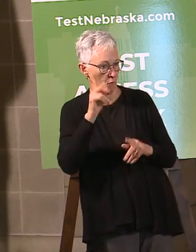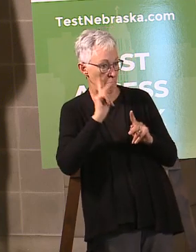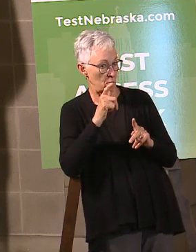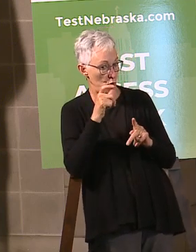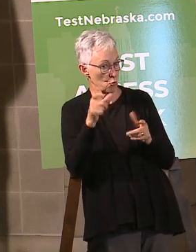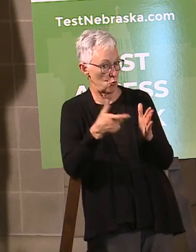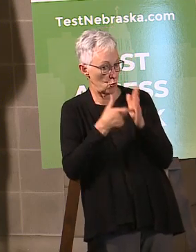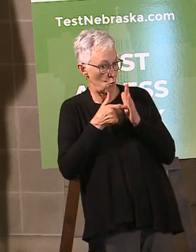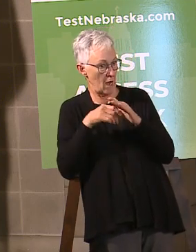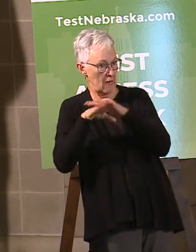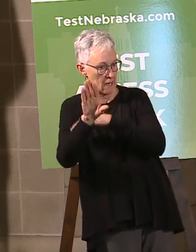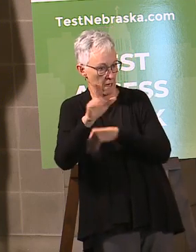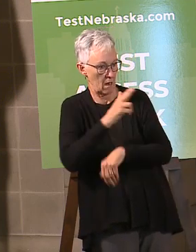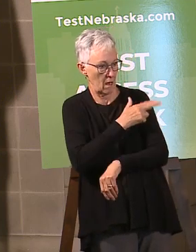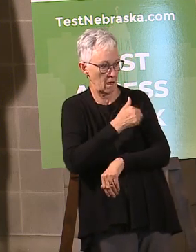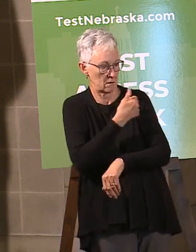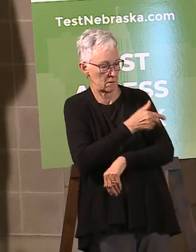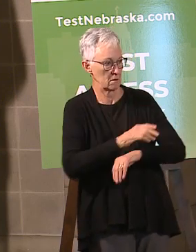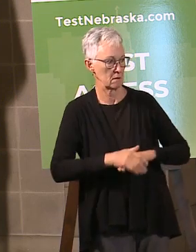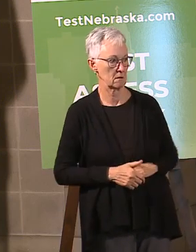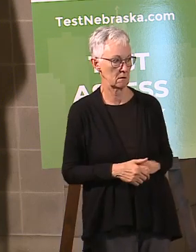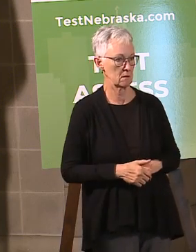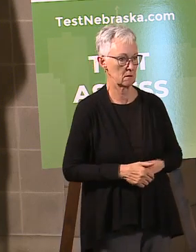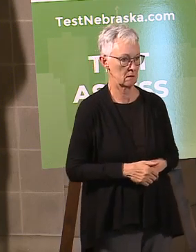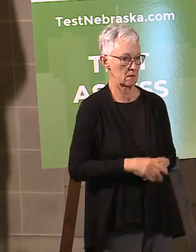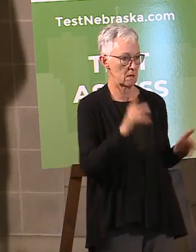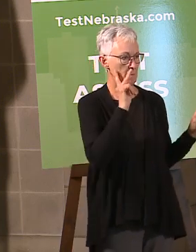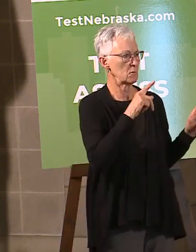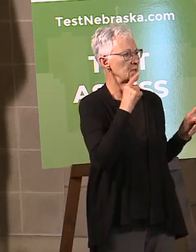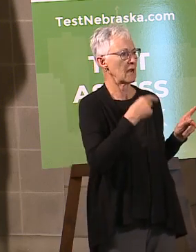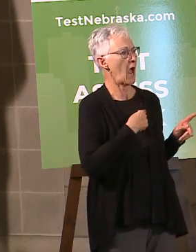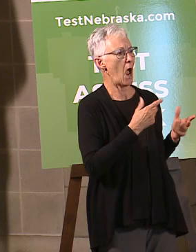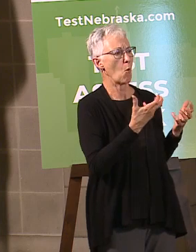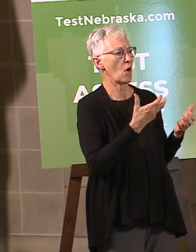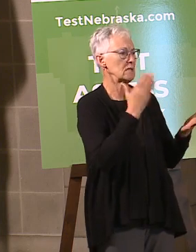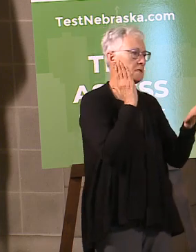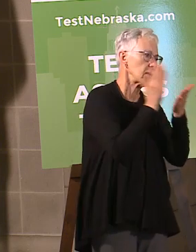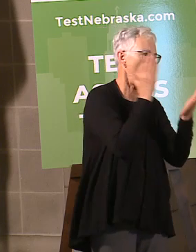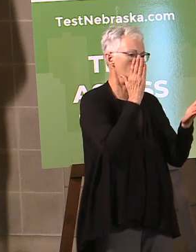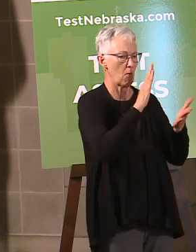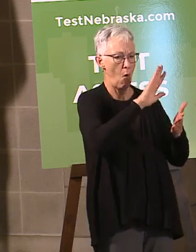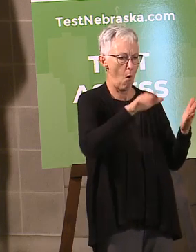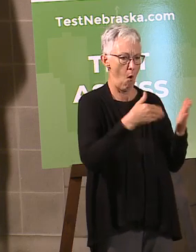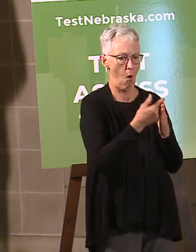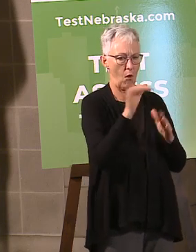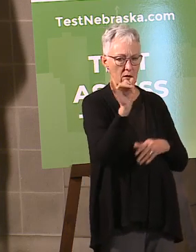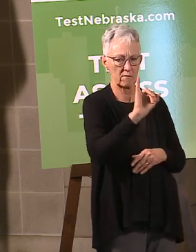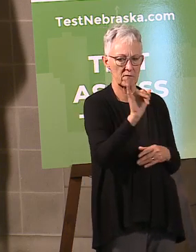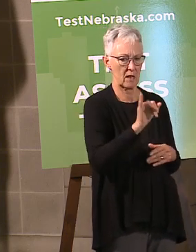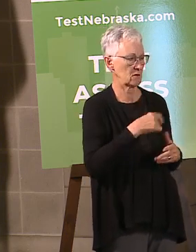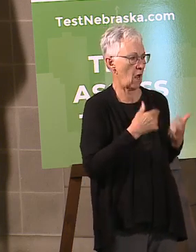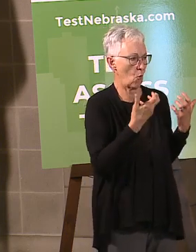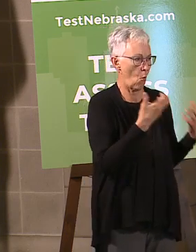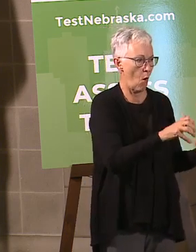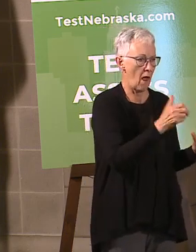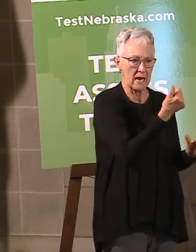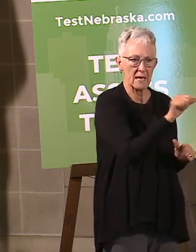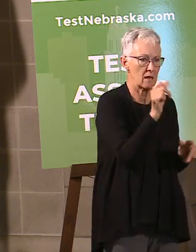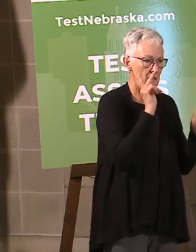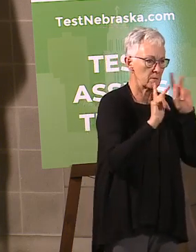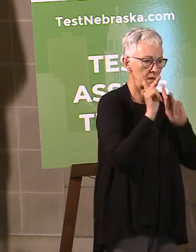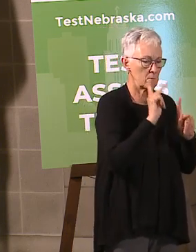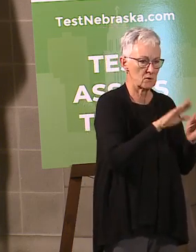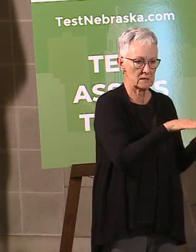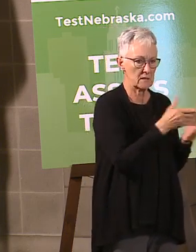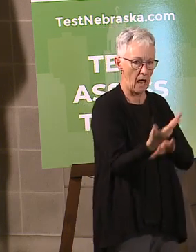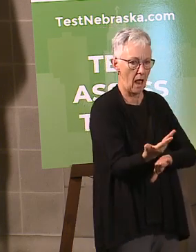say, well, I want no infections and I don't want anybody to die, that's just not realistic because it's a virus. You can't stop the virus from coming. And the